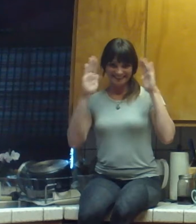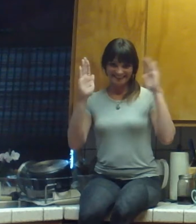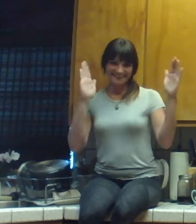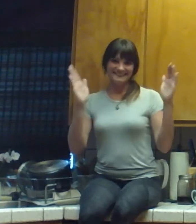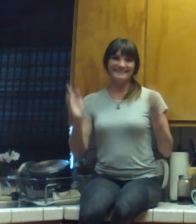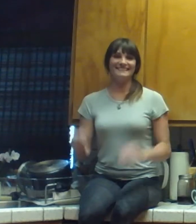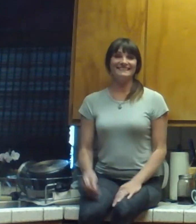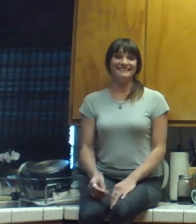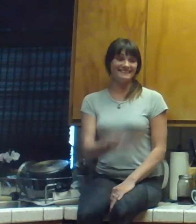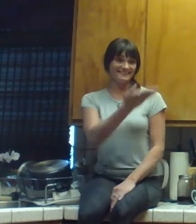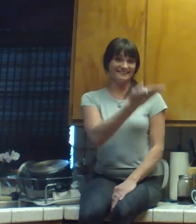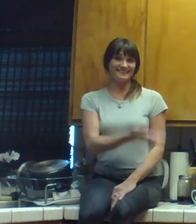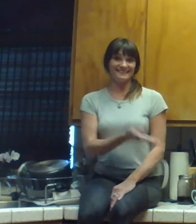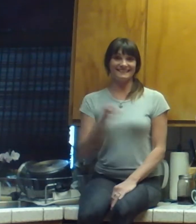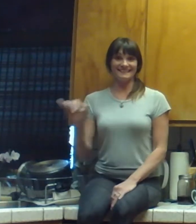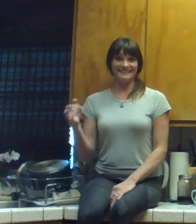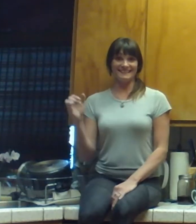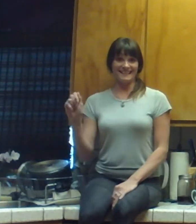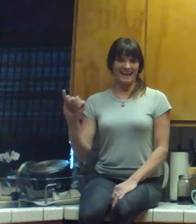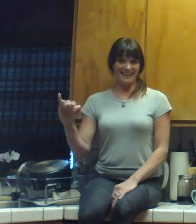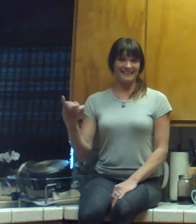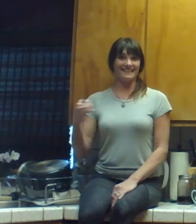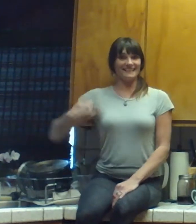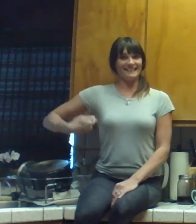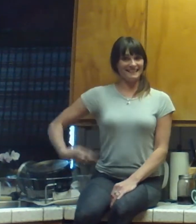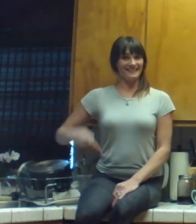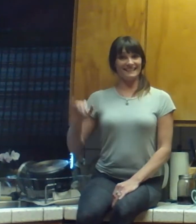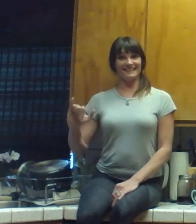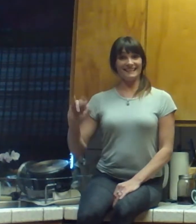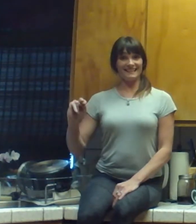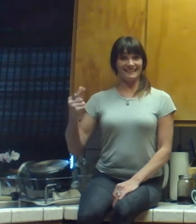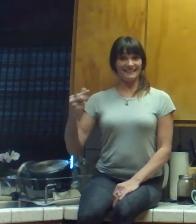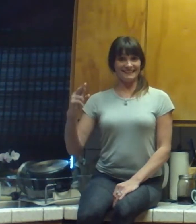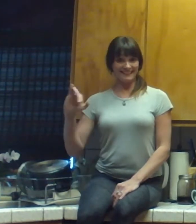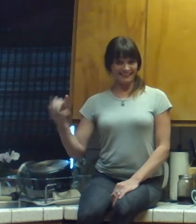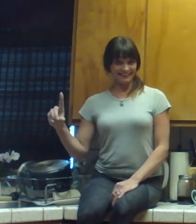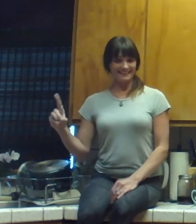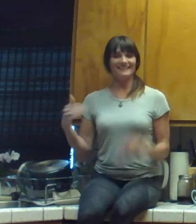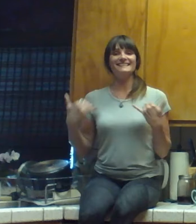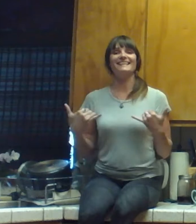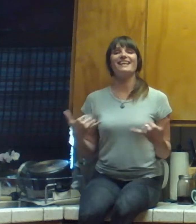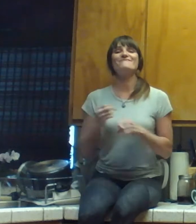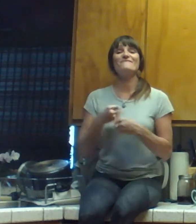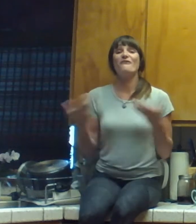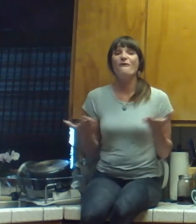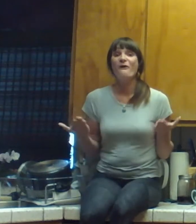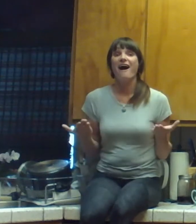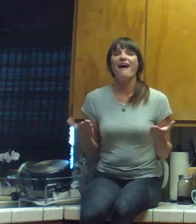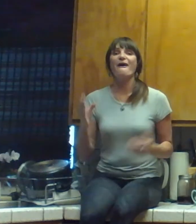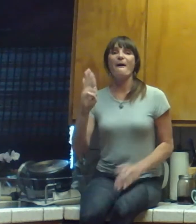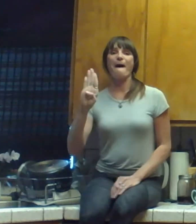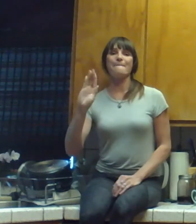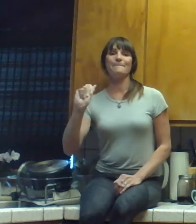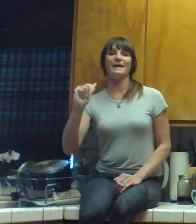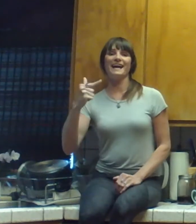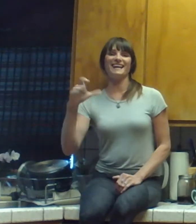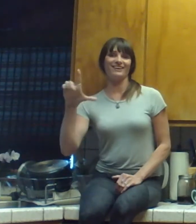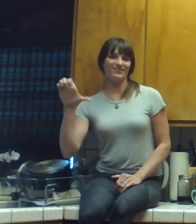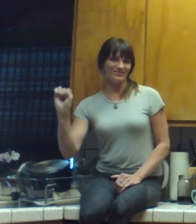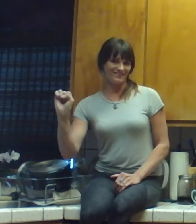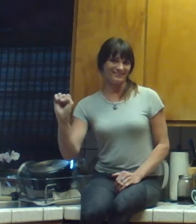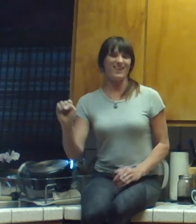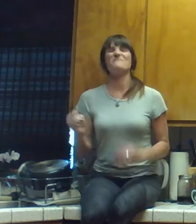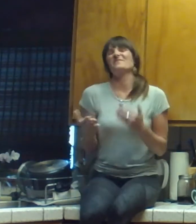Hi, I'm Jai and this is my lovely assistant Ingrid, and today we're making bagels. Bagels are really easy to